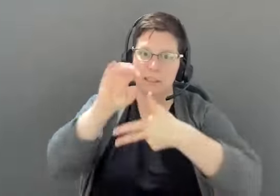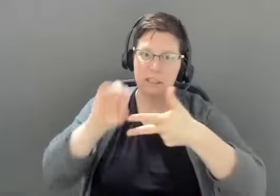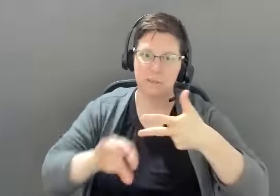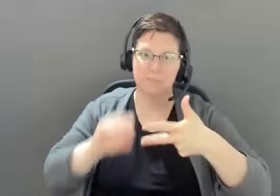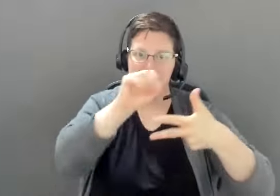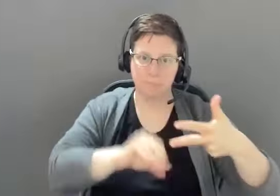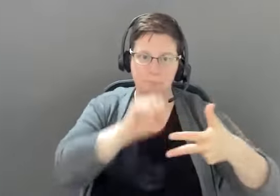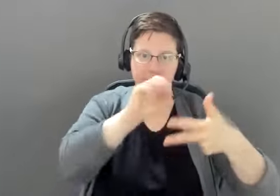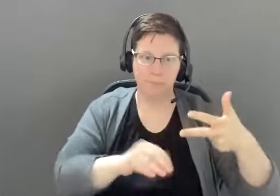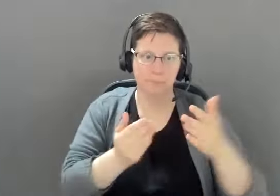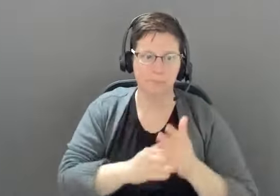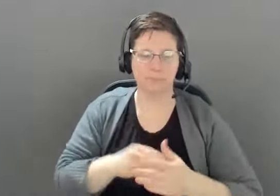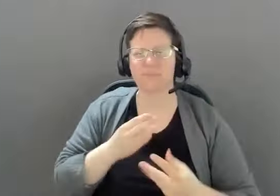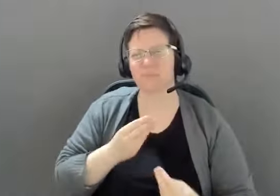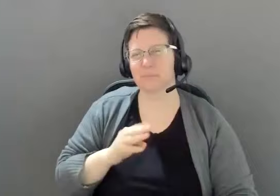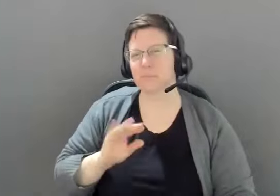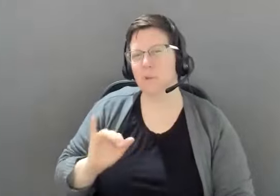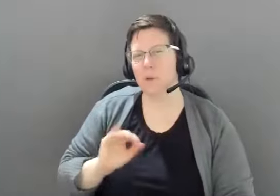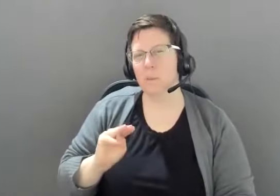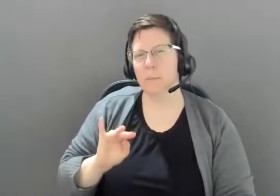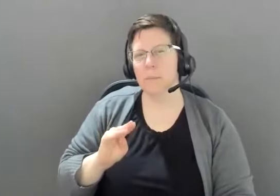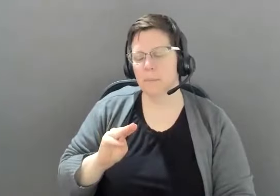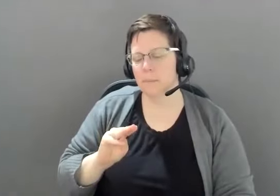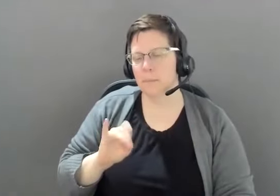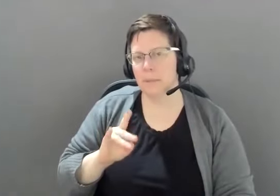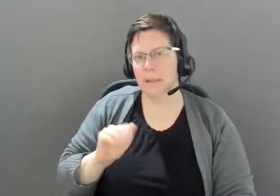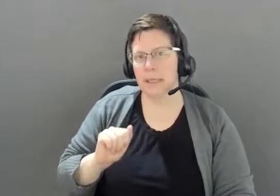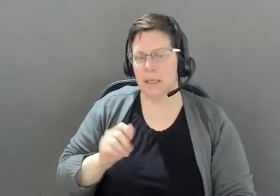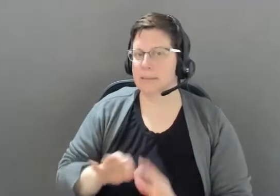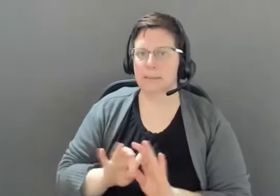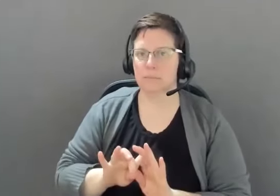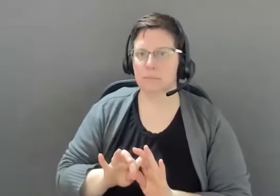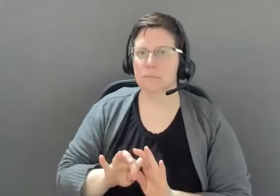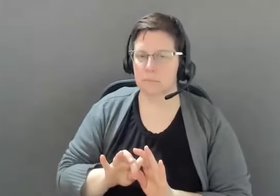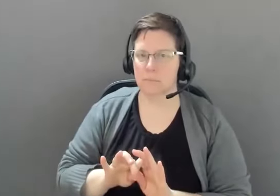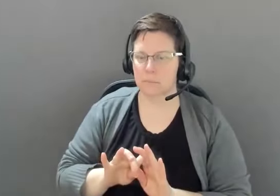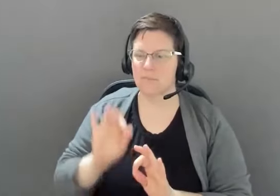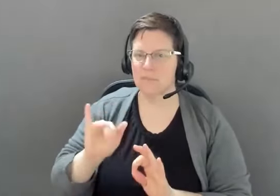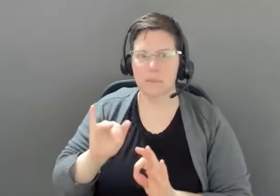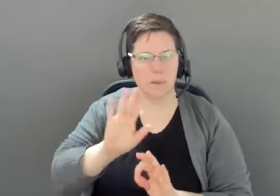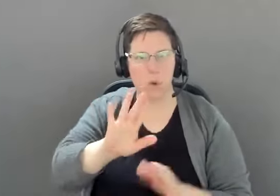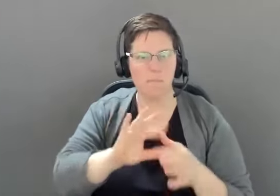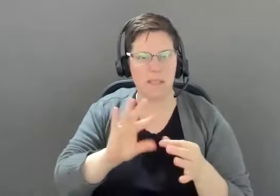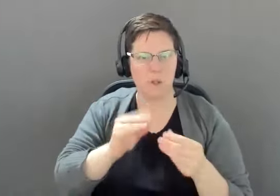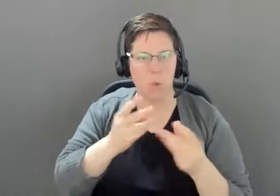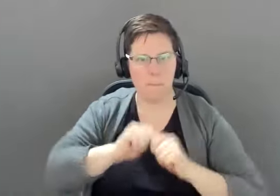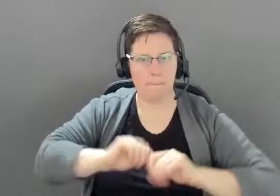was so great in creating momentum for us. So as a group, we knew that getting the message out was absolutely critical. And if we were in the